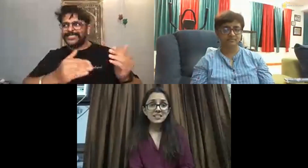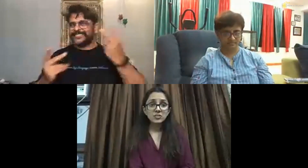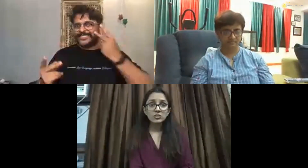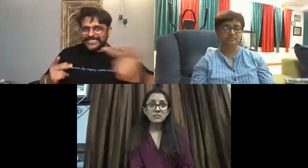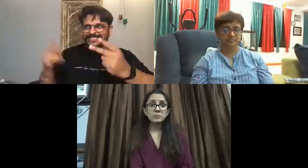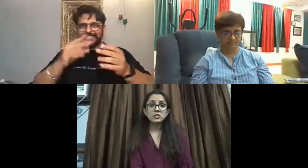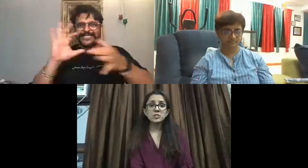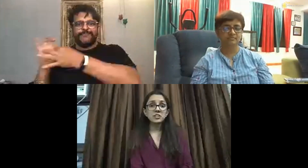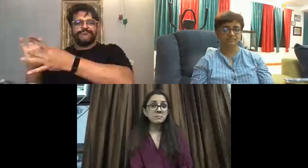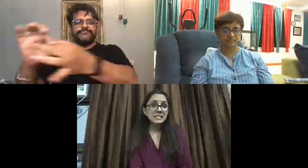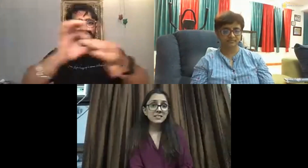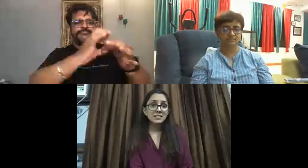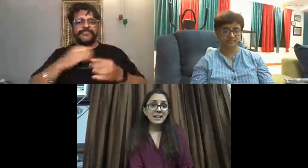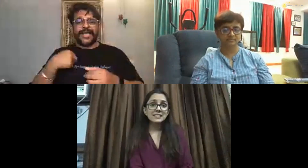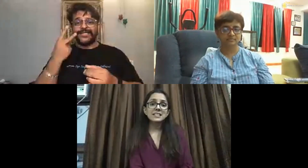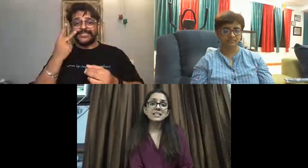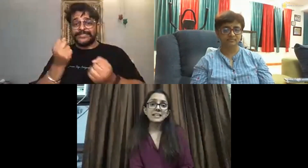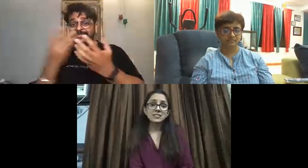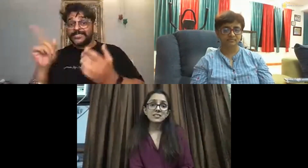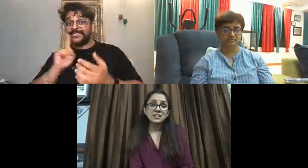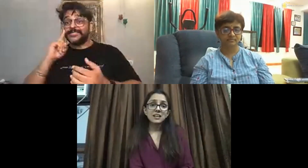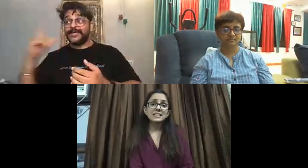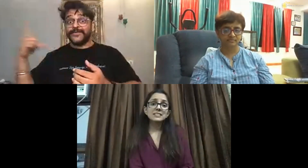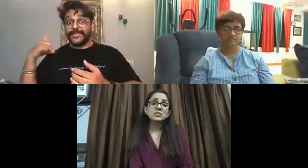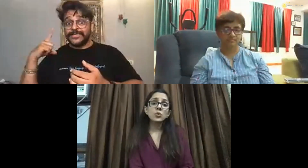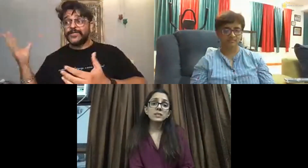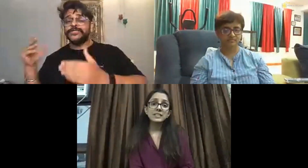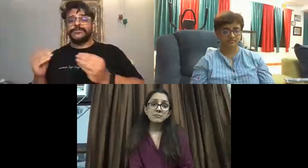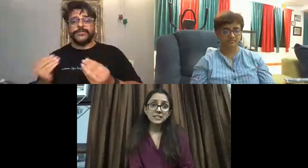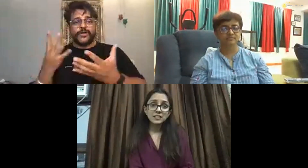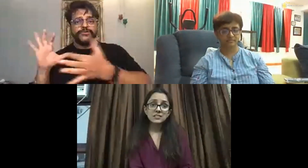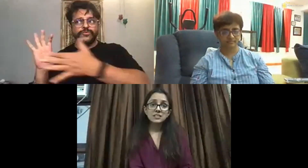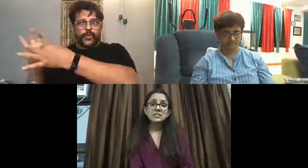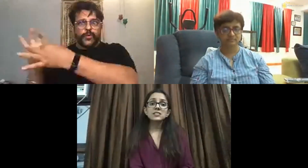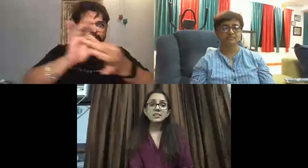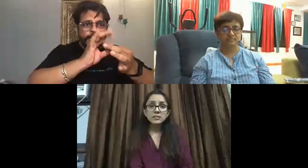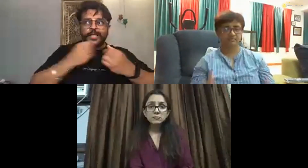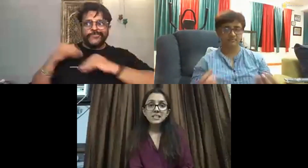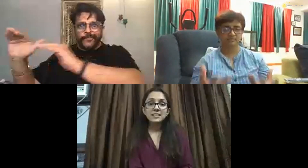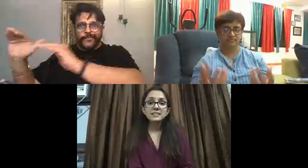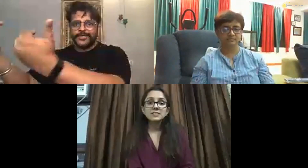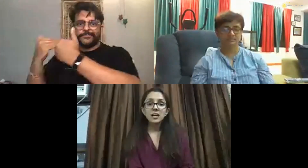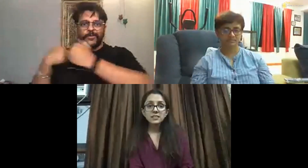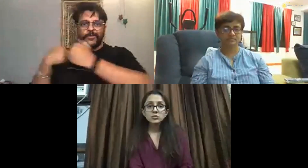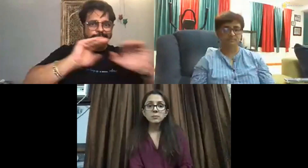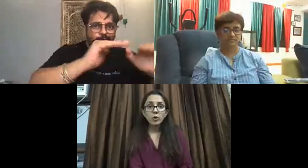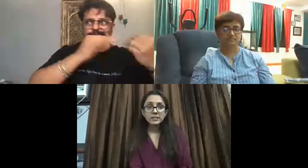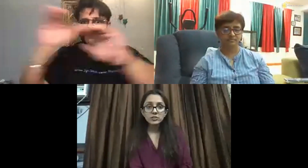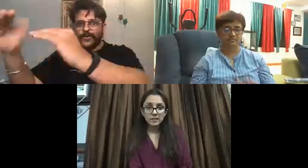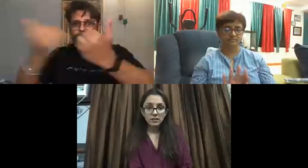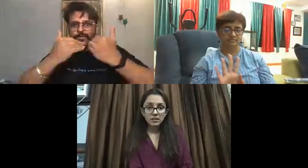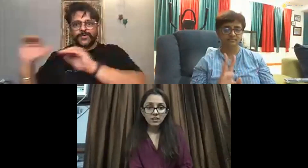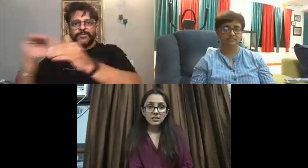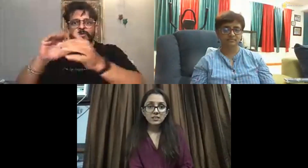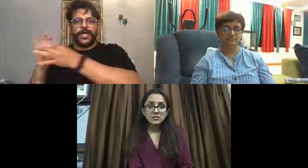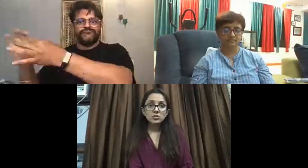seeing the information about Here a Million and staying connected. I see so many deaf leaders starting to feel connected, starting to support each